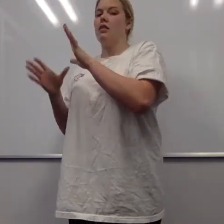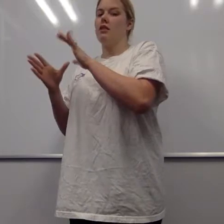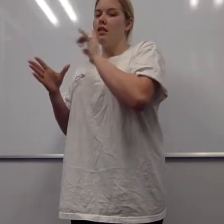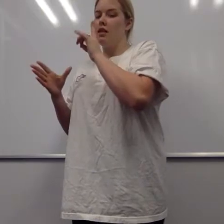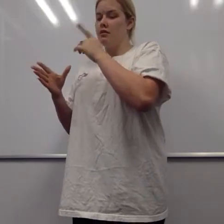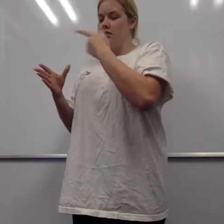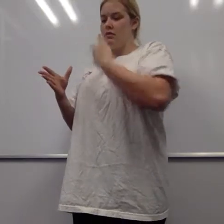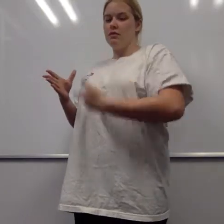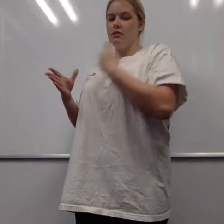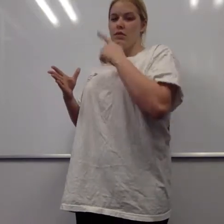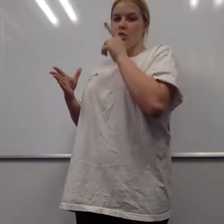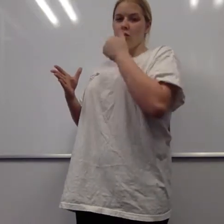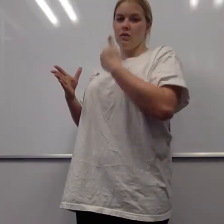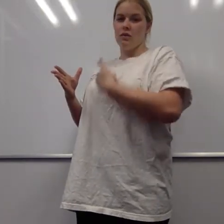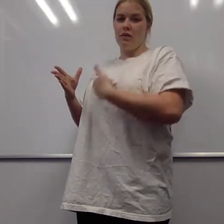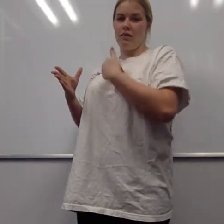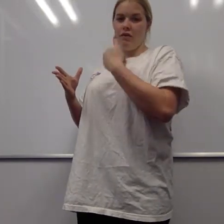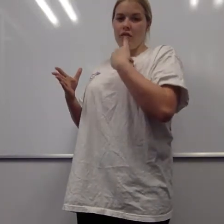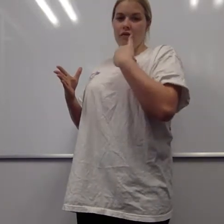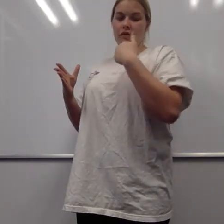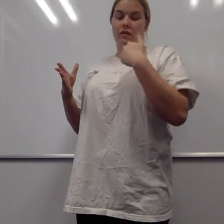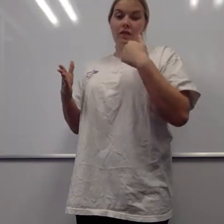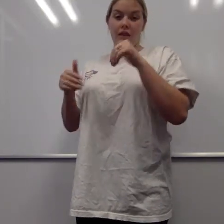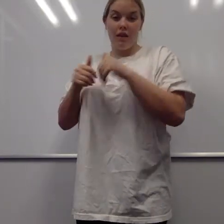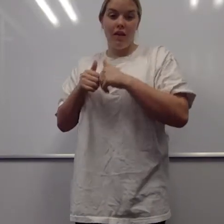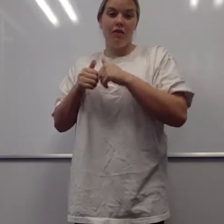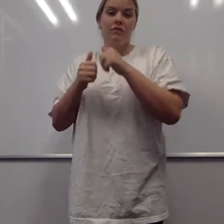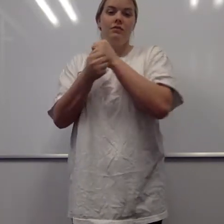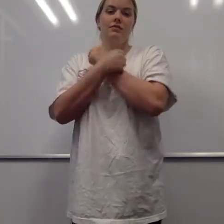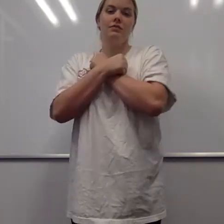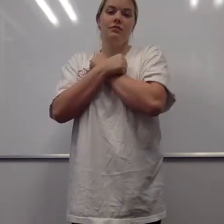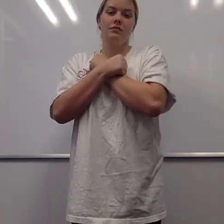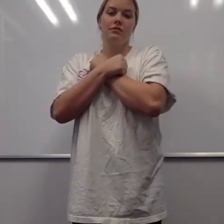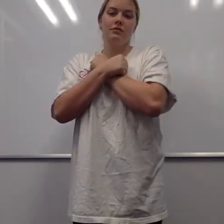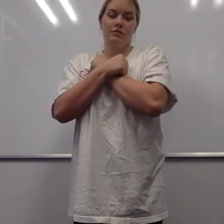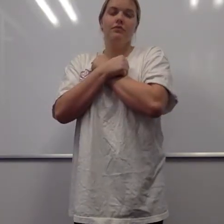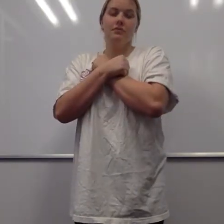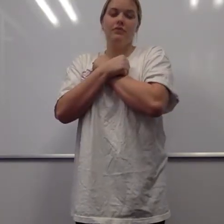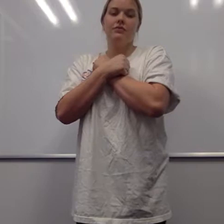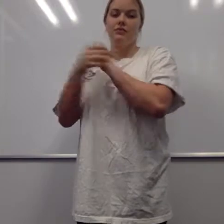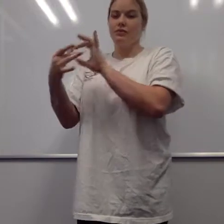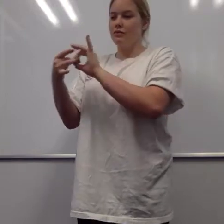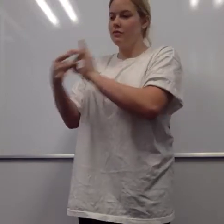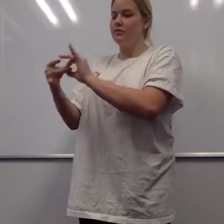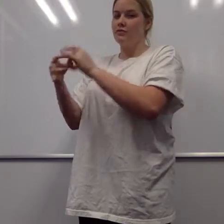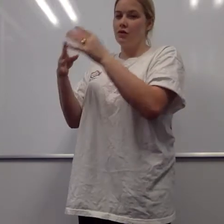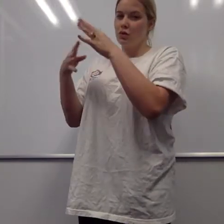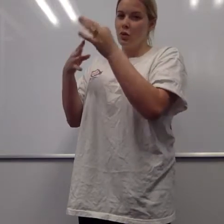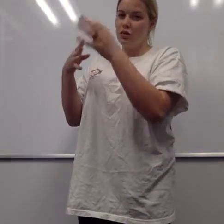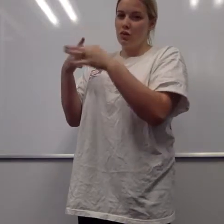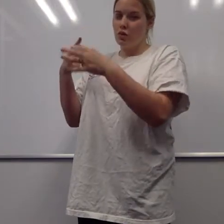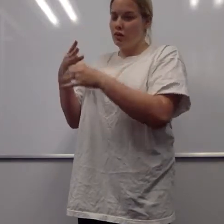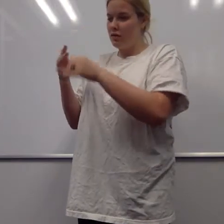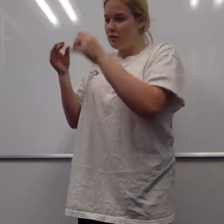springs from love. It lives in moments among individuals, and it's a choice. You can choose to cultivate belonging with